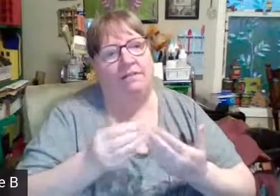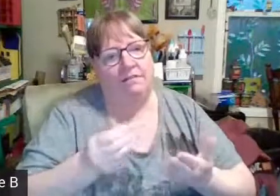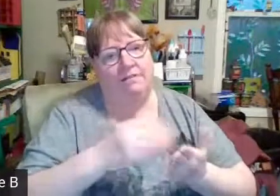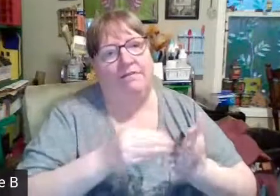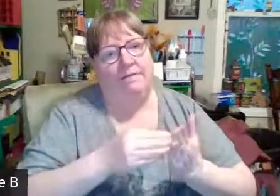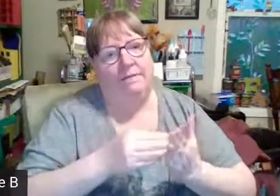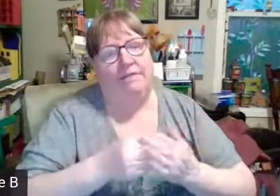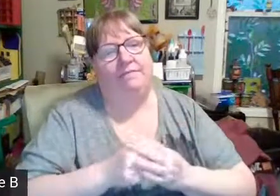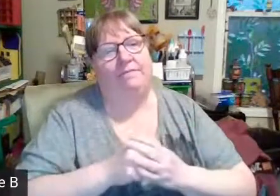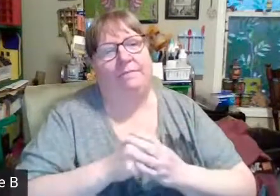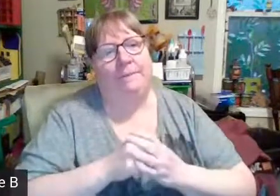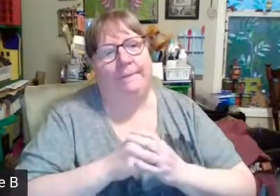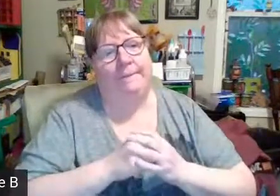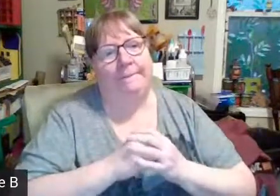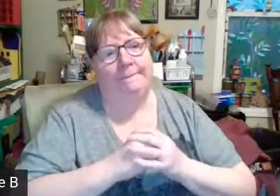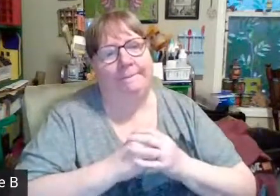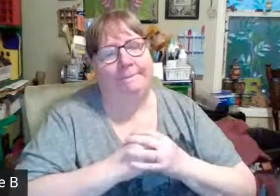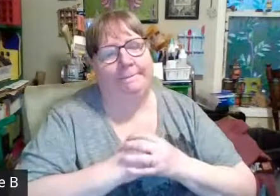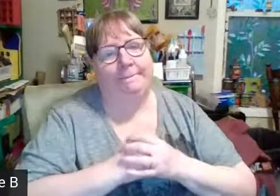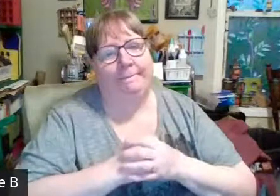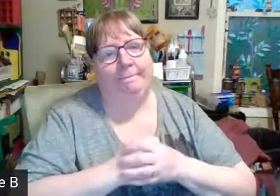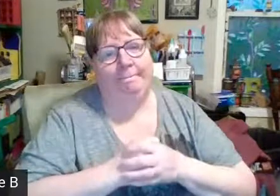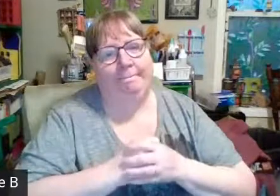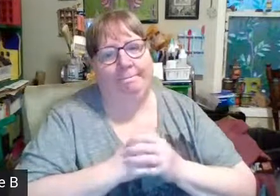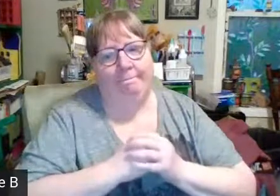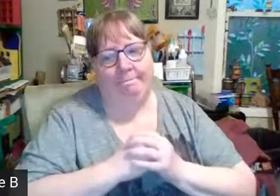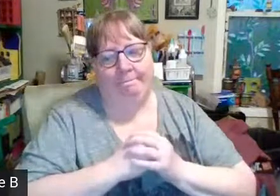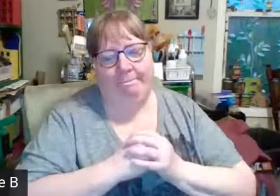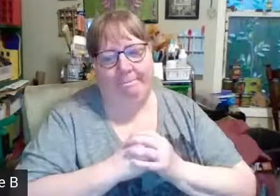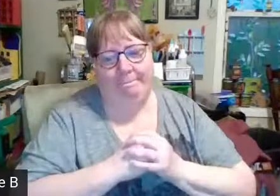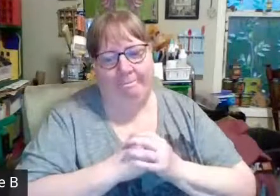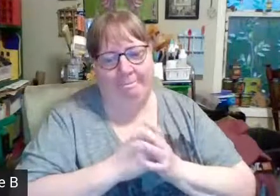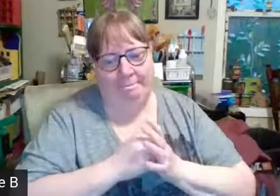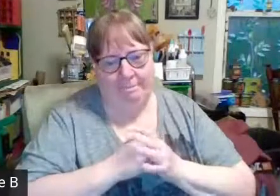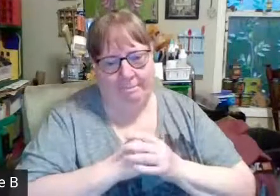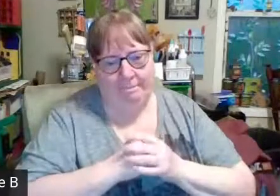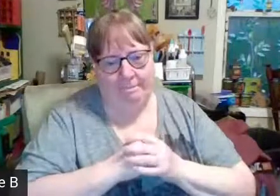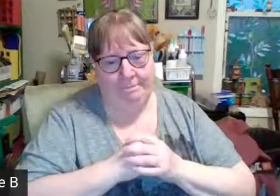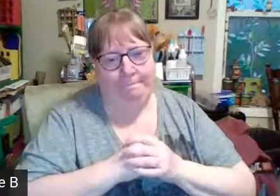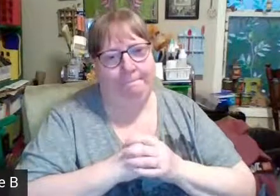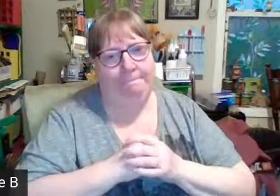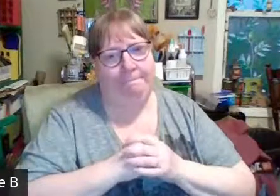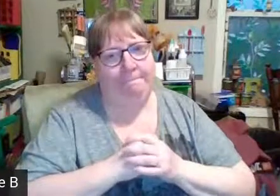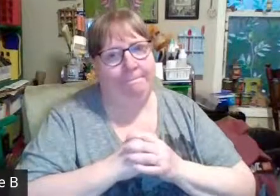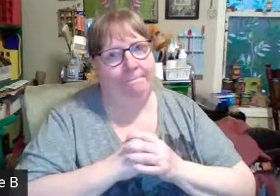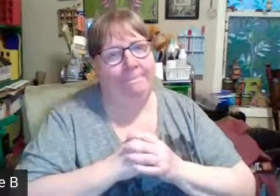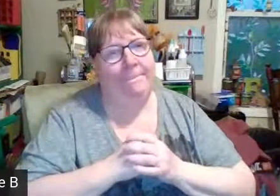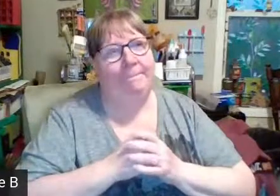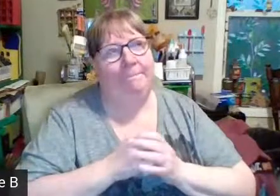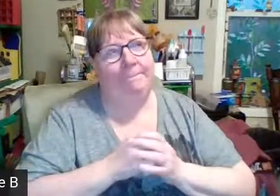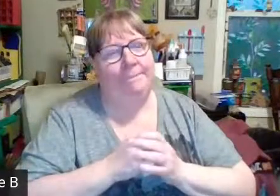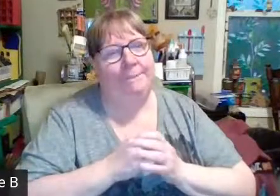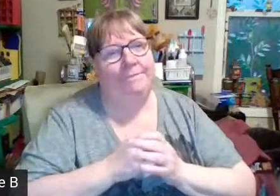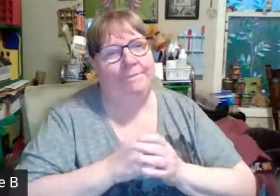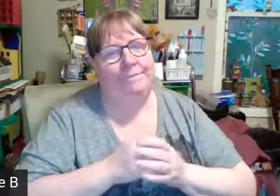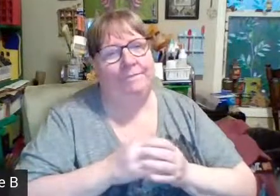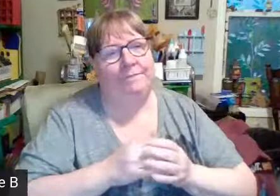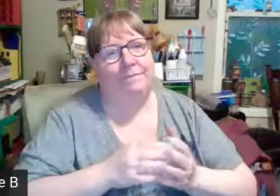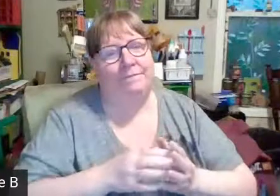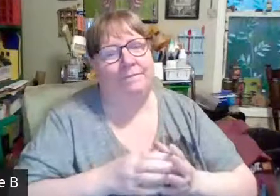Month, because you may want to be a part of the community and making some of the same things that Jean makes. And Jean, I wouldn't mind if